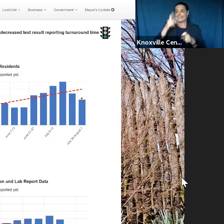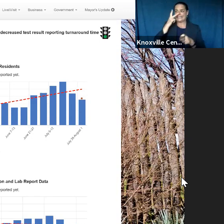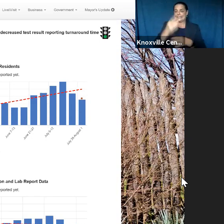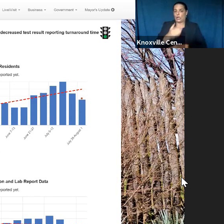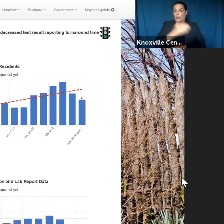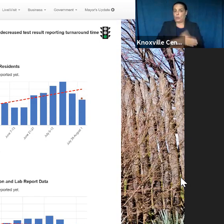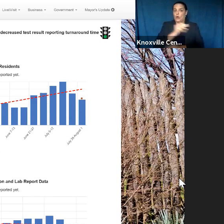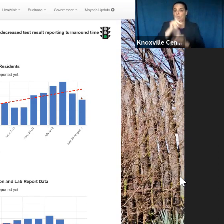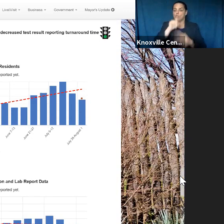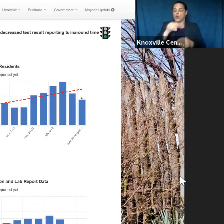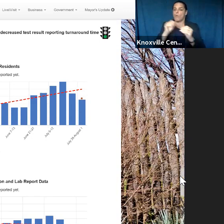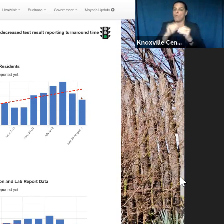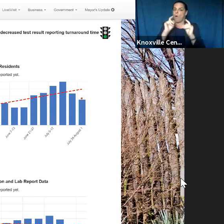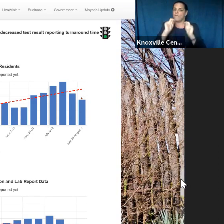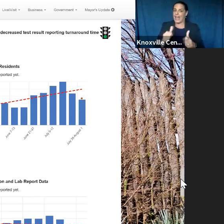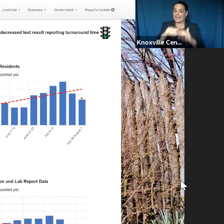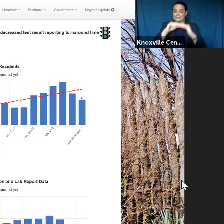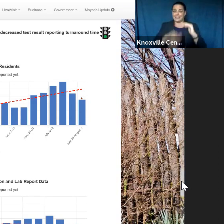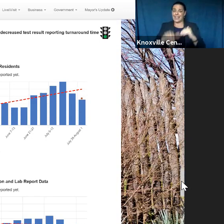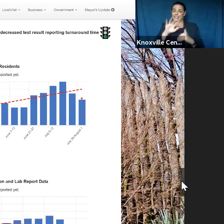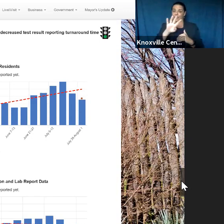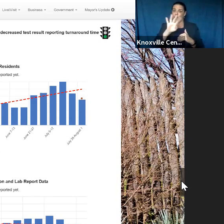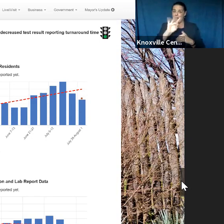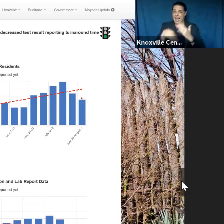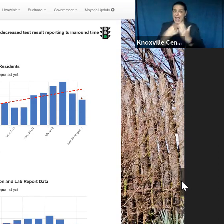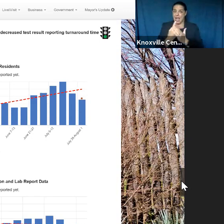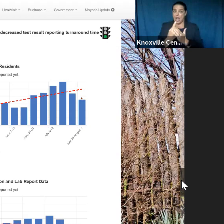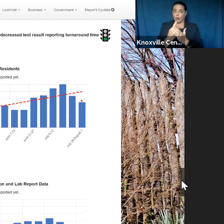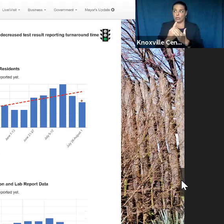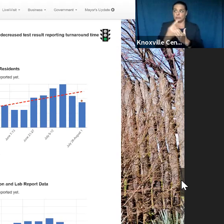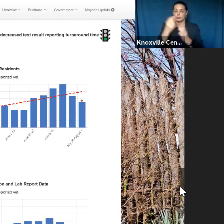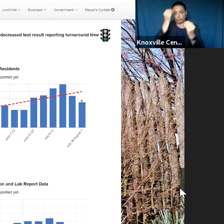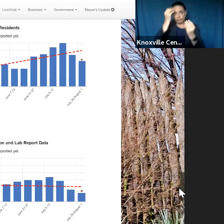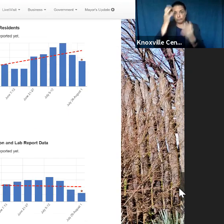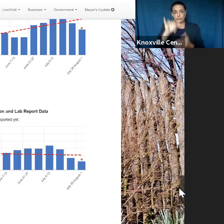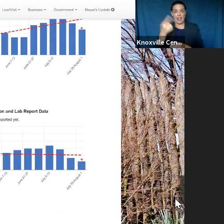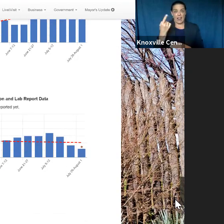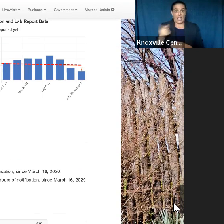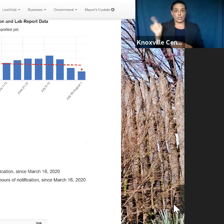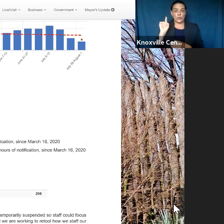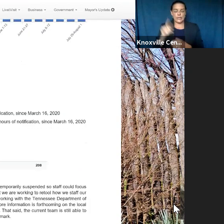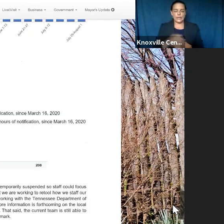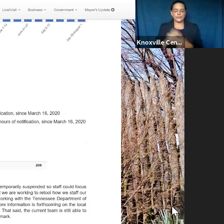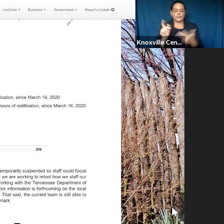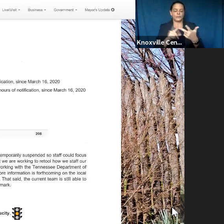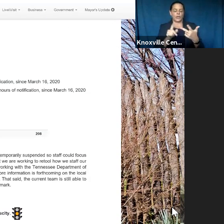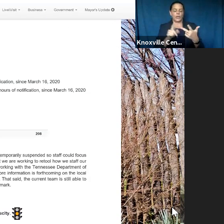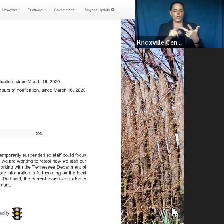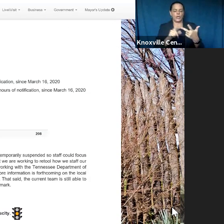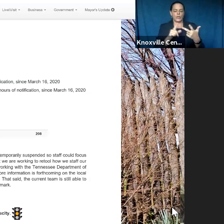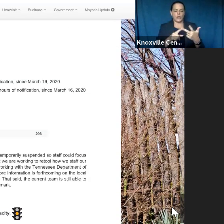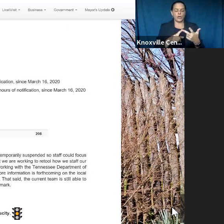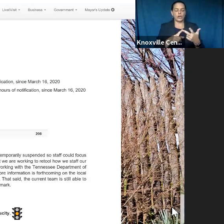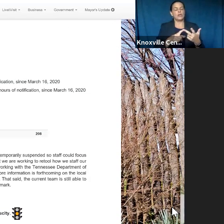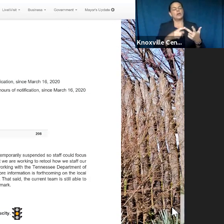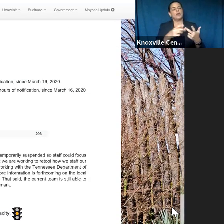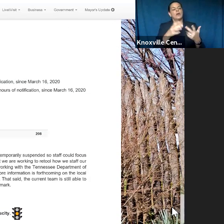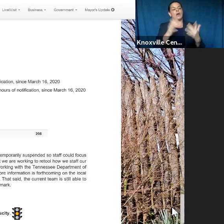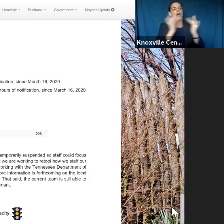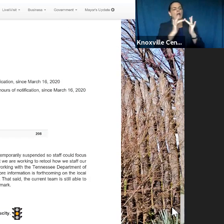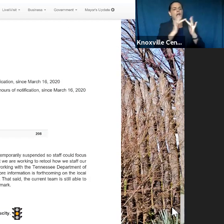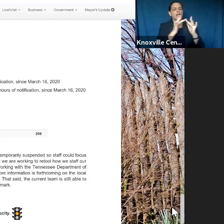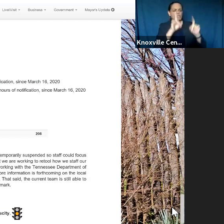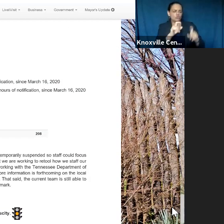much quicker within 48 hours. Our third benchmark, sustained or increased public health